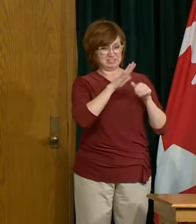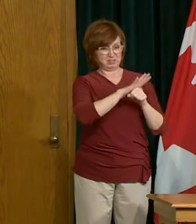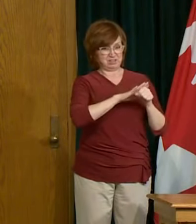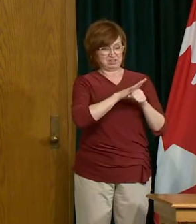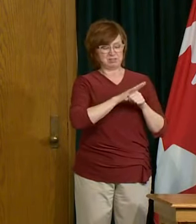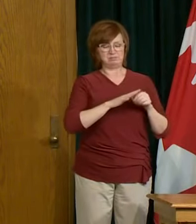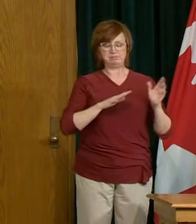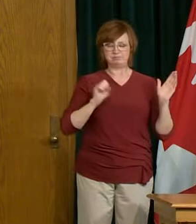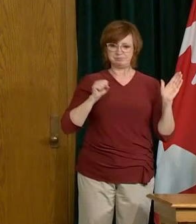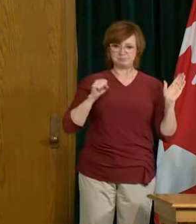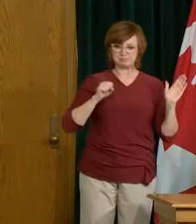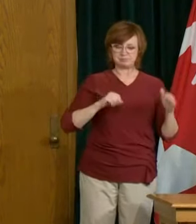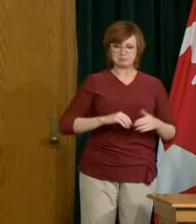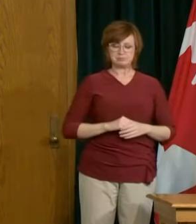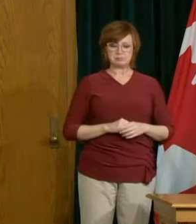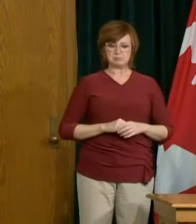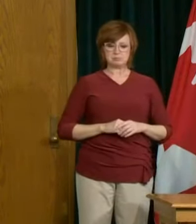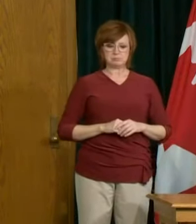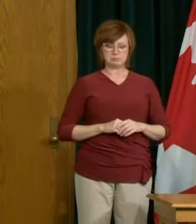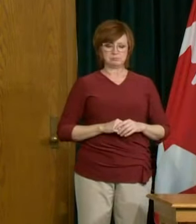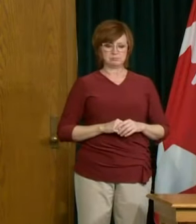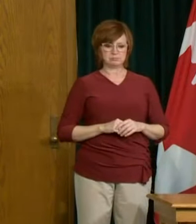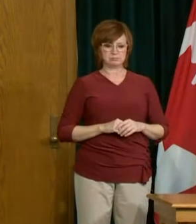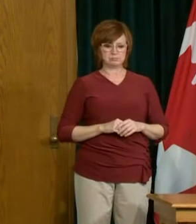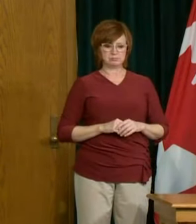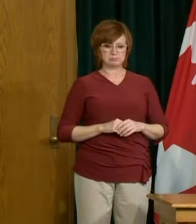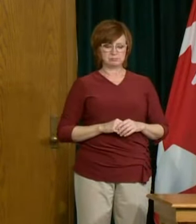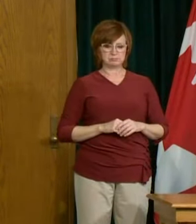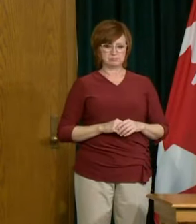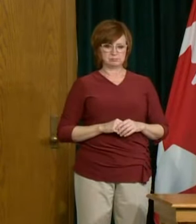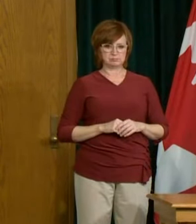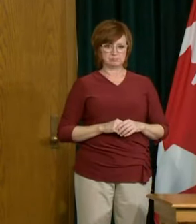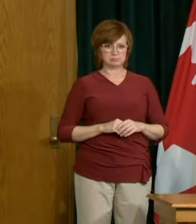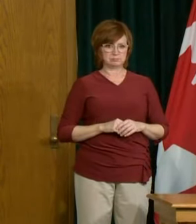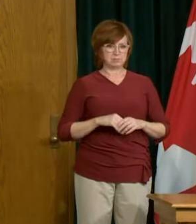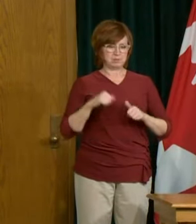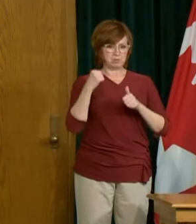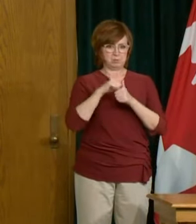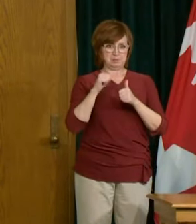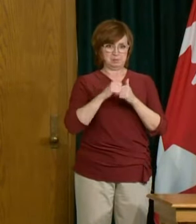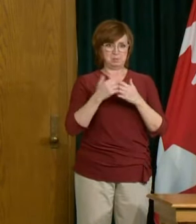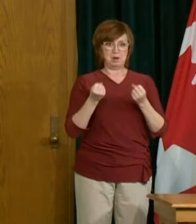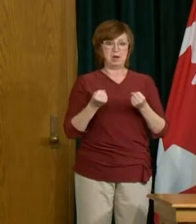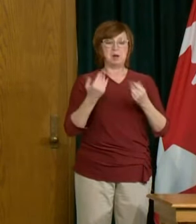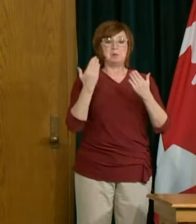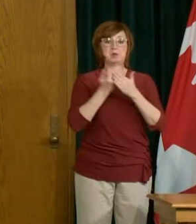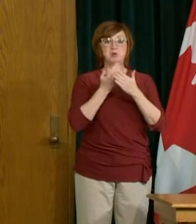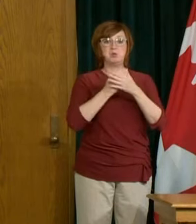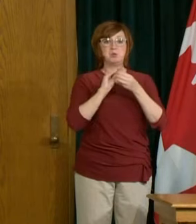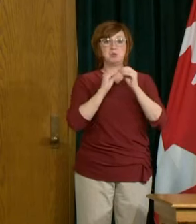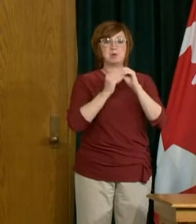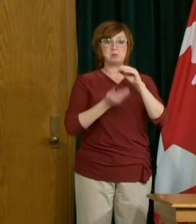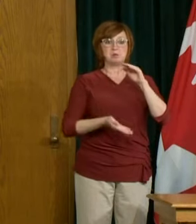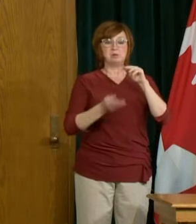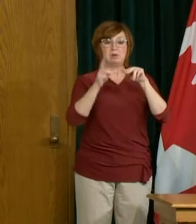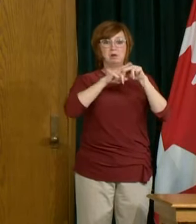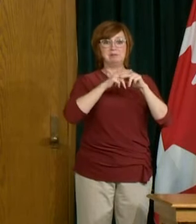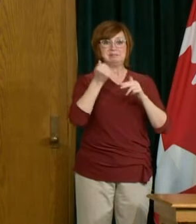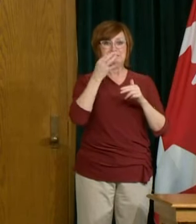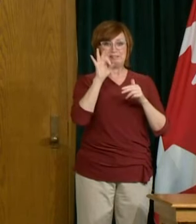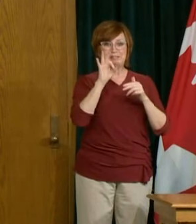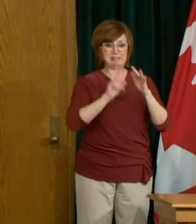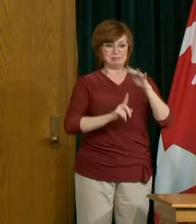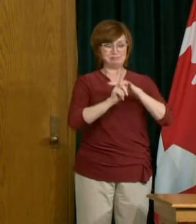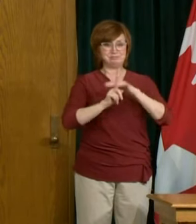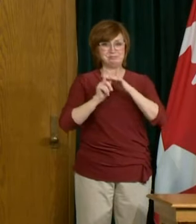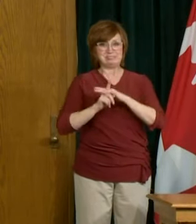the positive tests today were people who were exposed 1 or 2 weeks ago. So the testing results, so the testing numbers